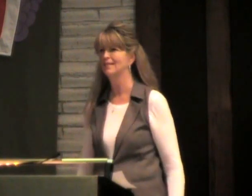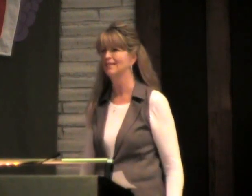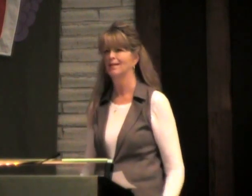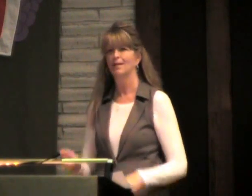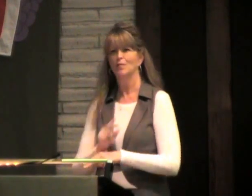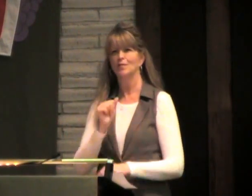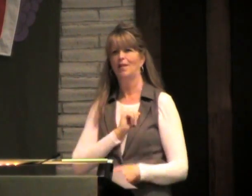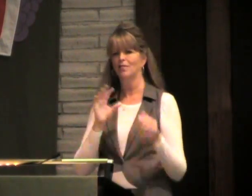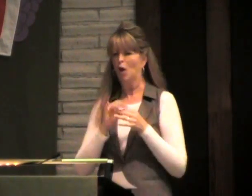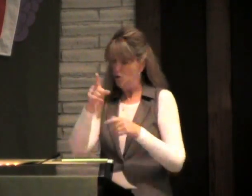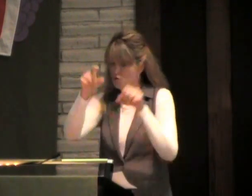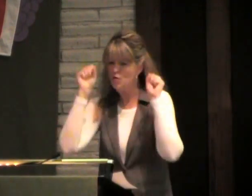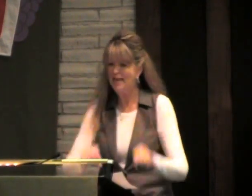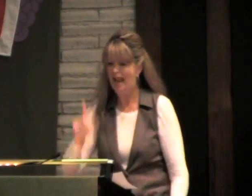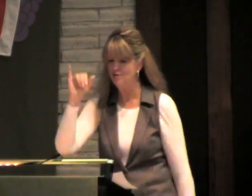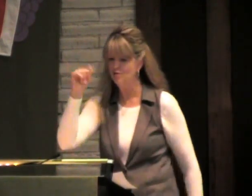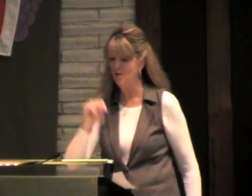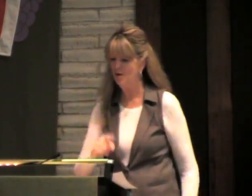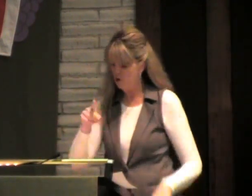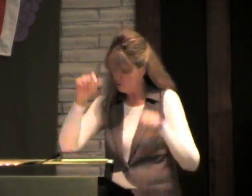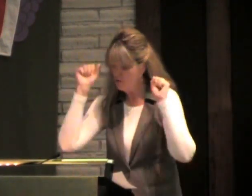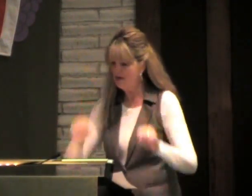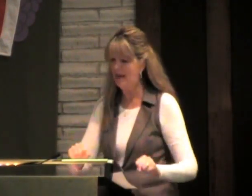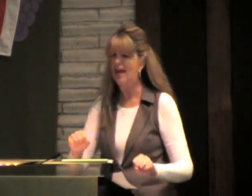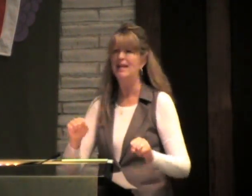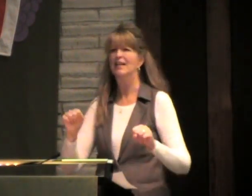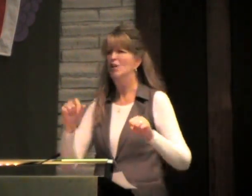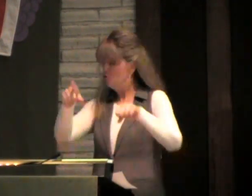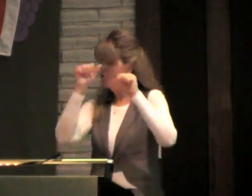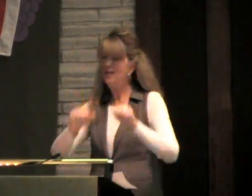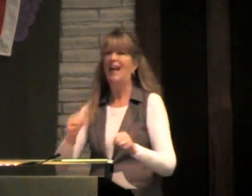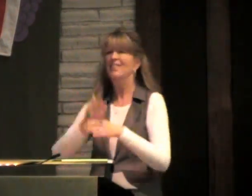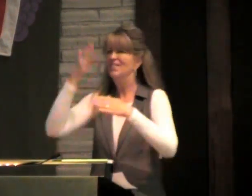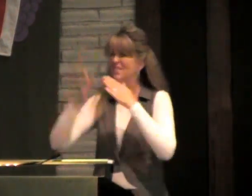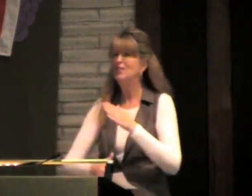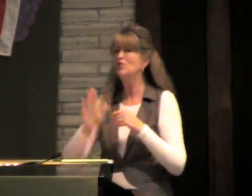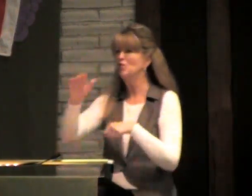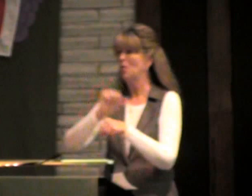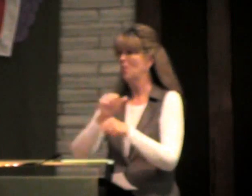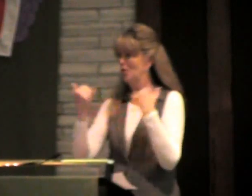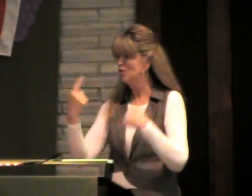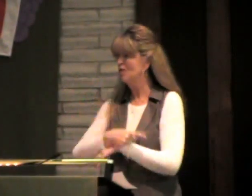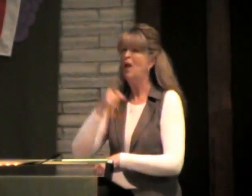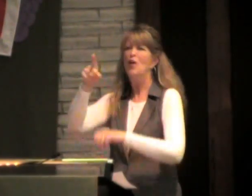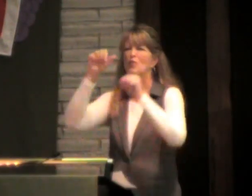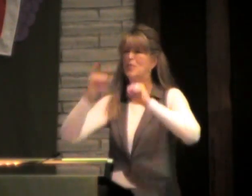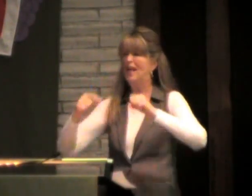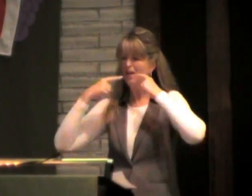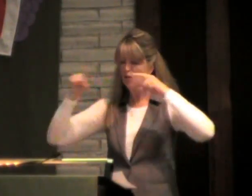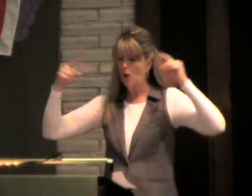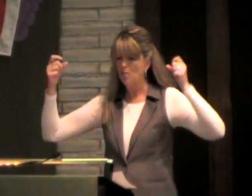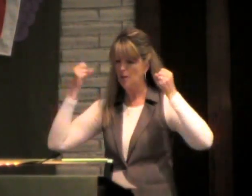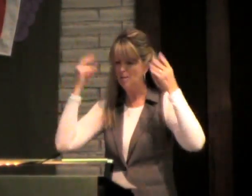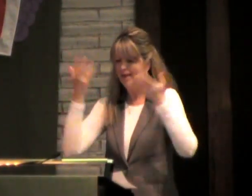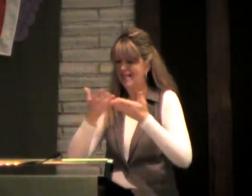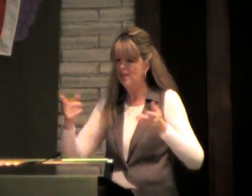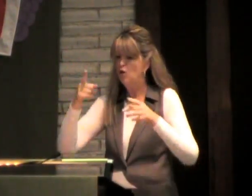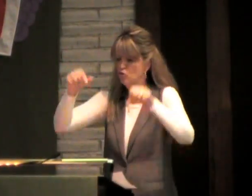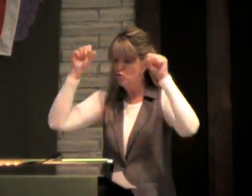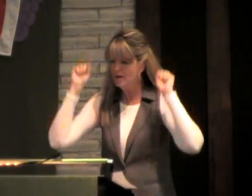my working time, I tell myself, you can do it. You can do it. You can finish your job today. You can accomplish